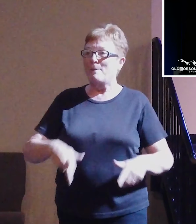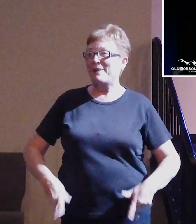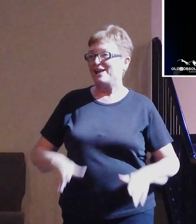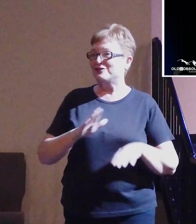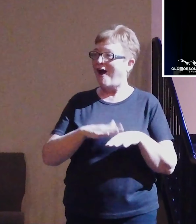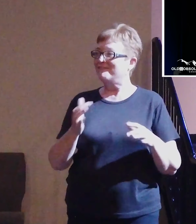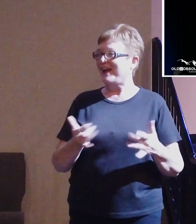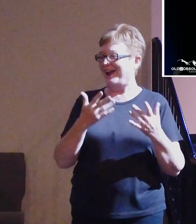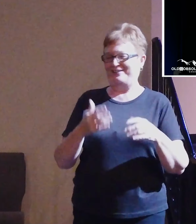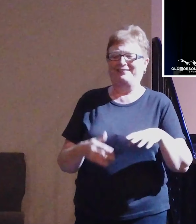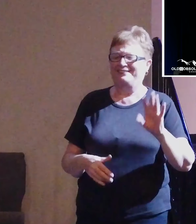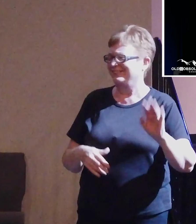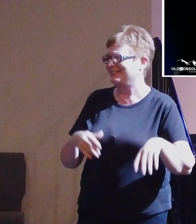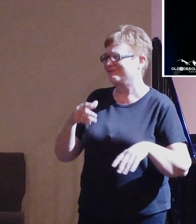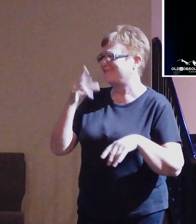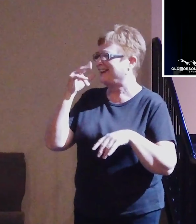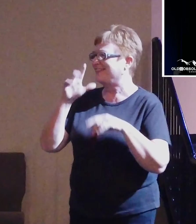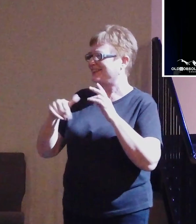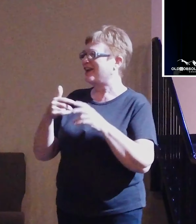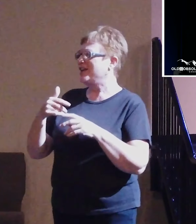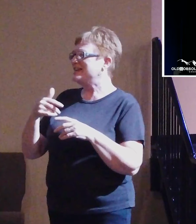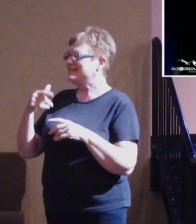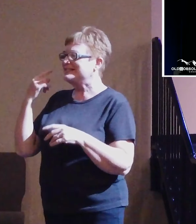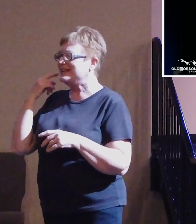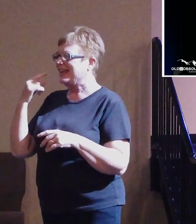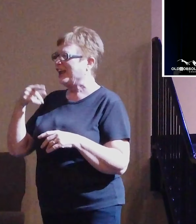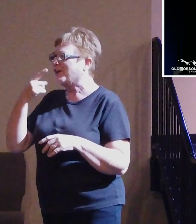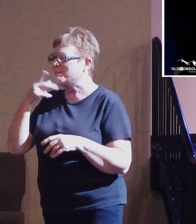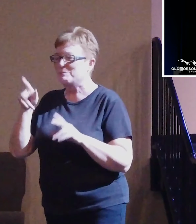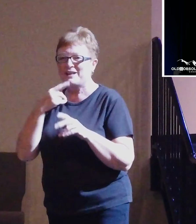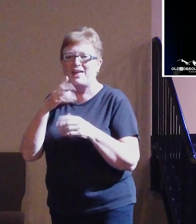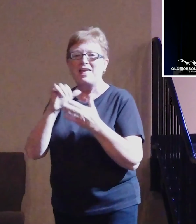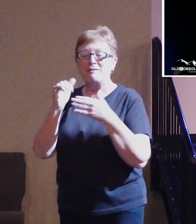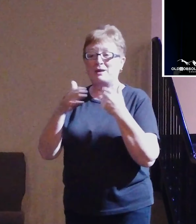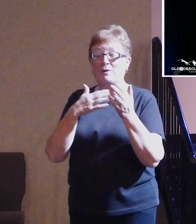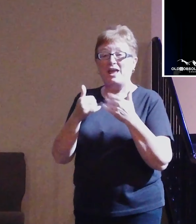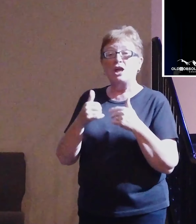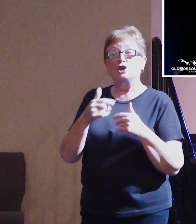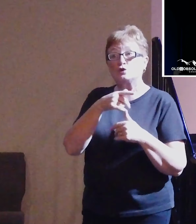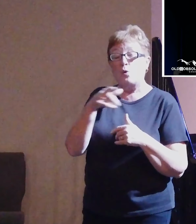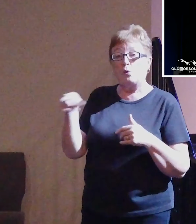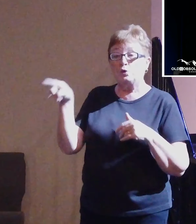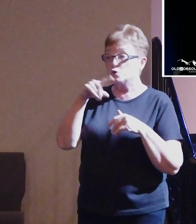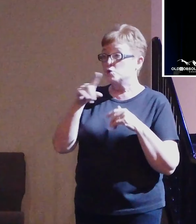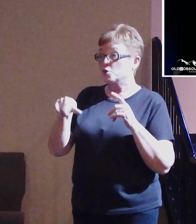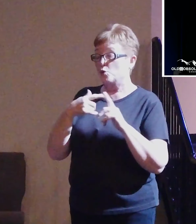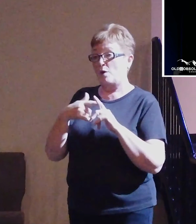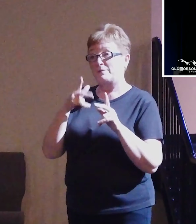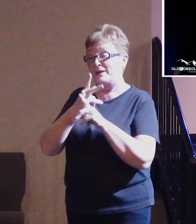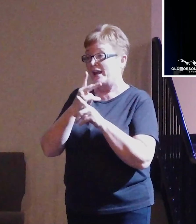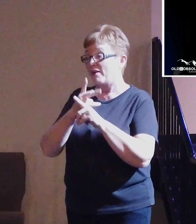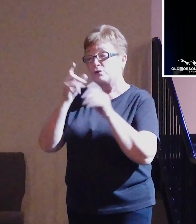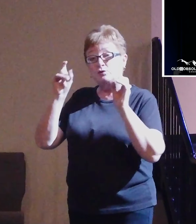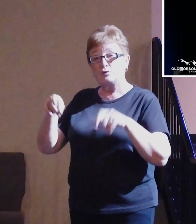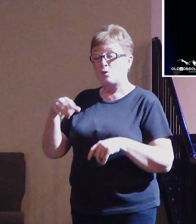slickly marketed so that you believe them. Or if you're a little tired you aren't paying attention.